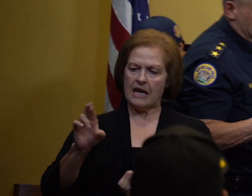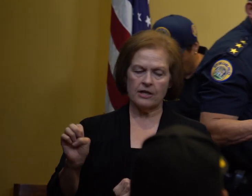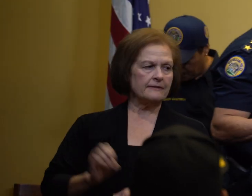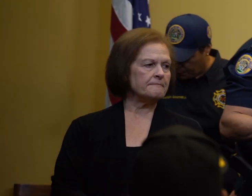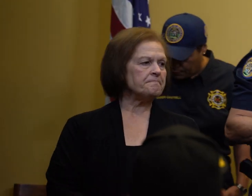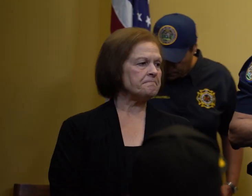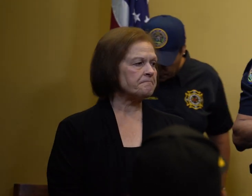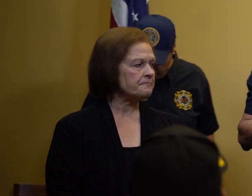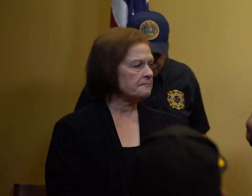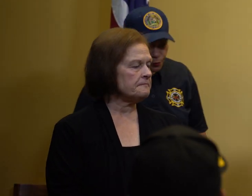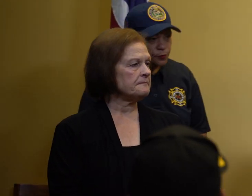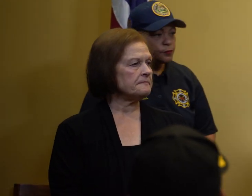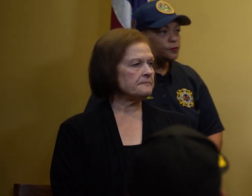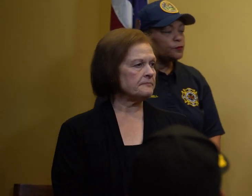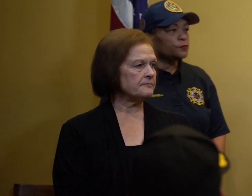Mayor.